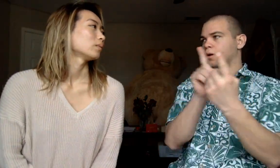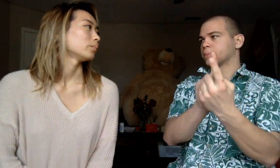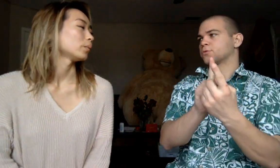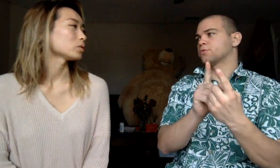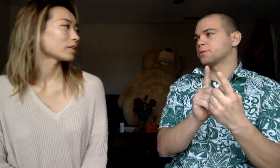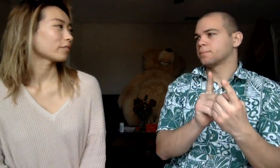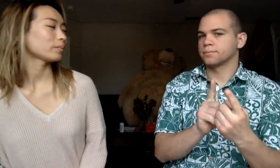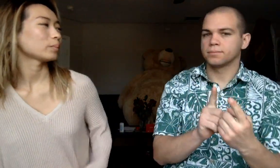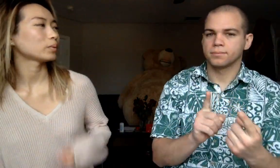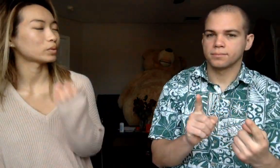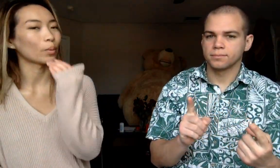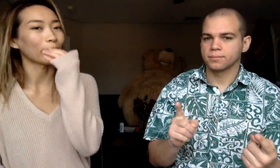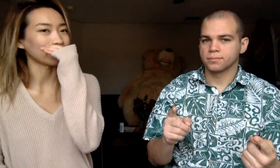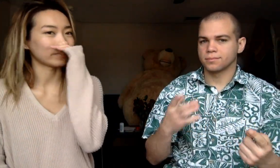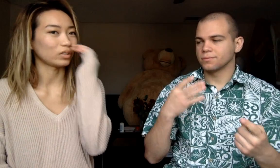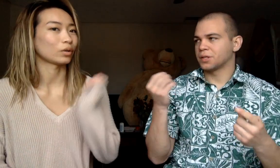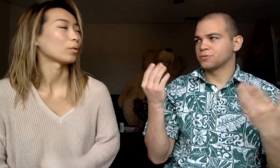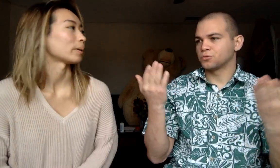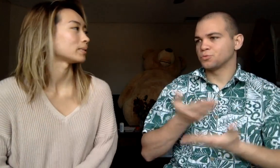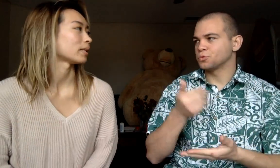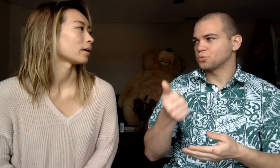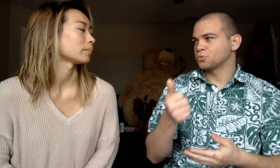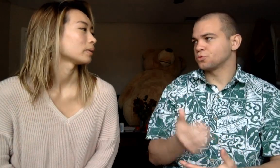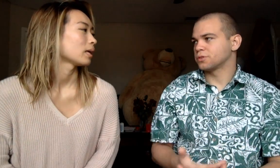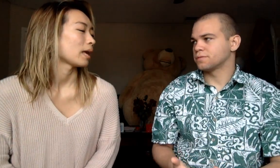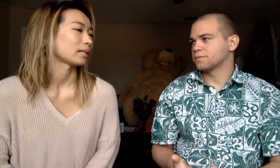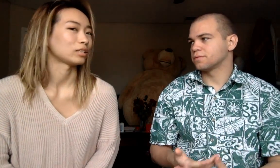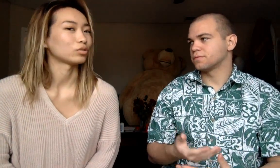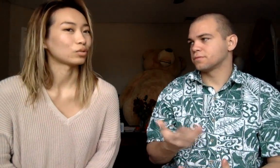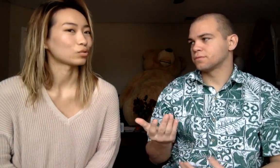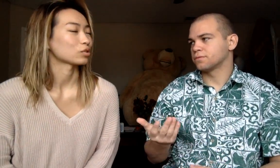most deaf people don't mind if you go up to them and introduce yourself.